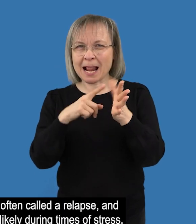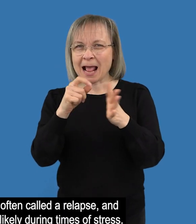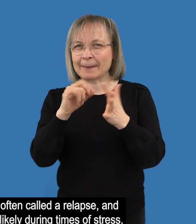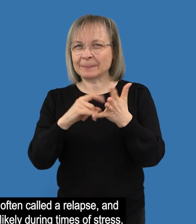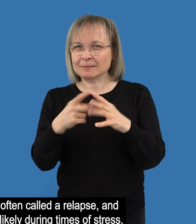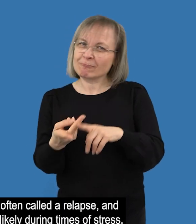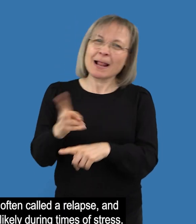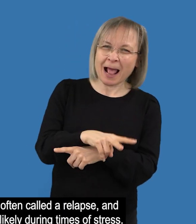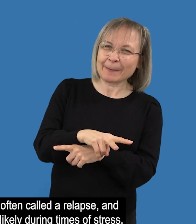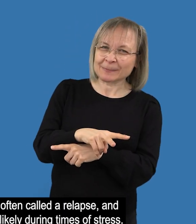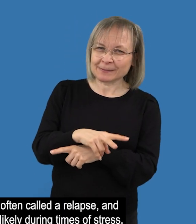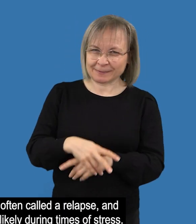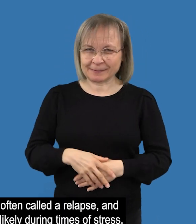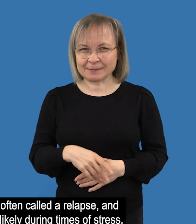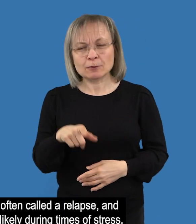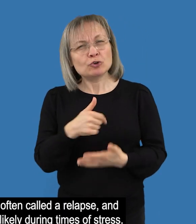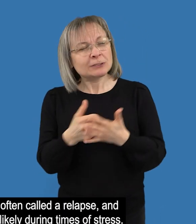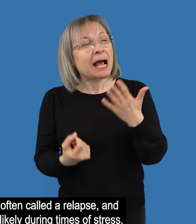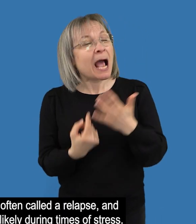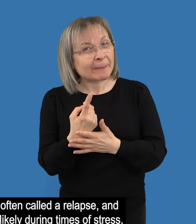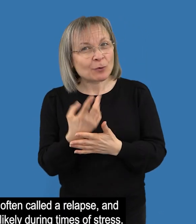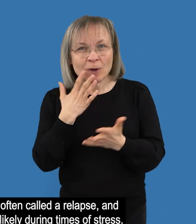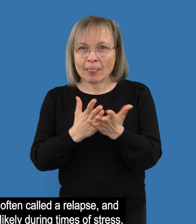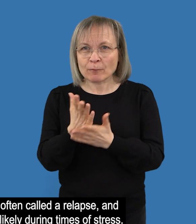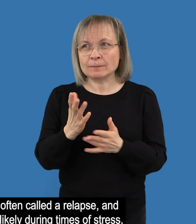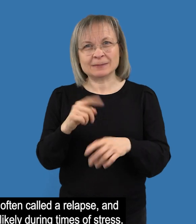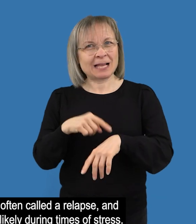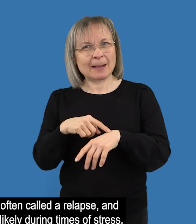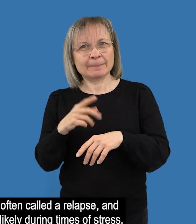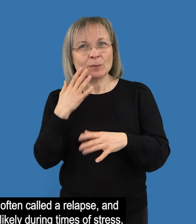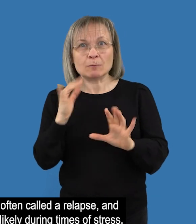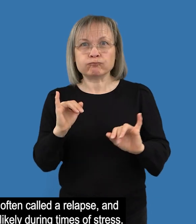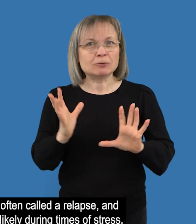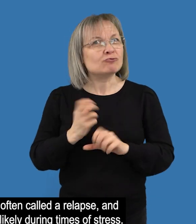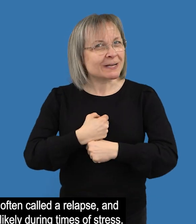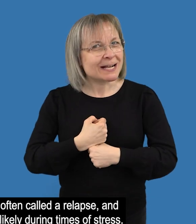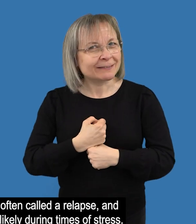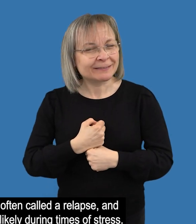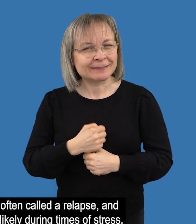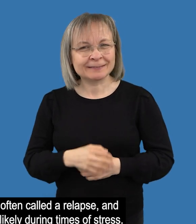This is often called a relapse, and is more likely during times of stress.